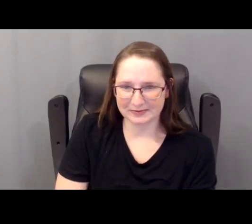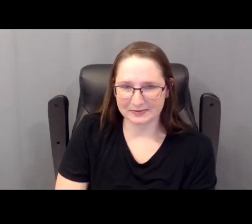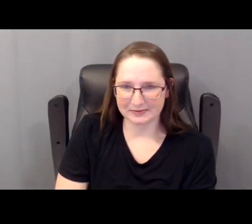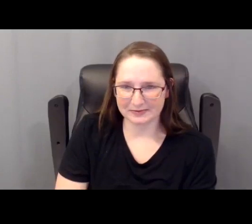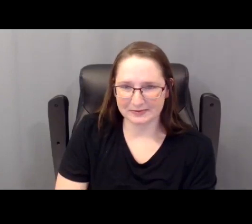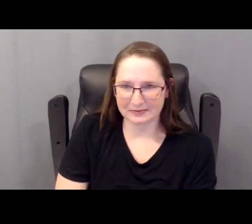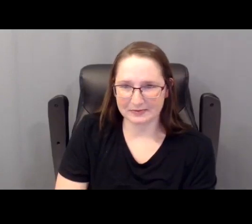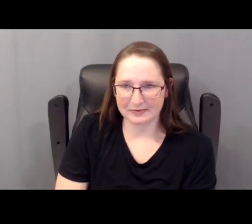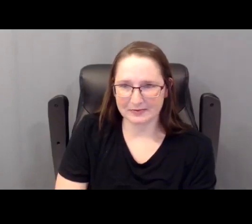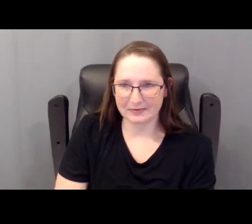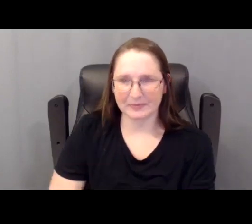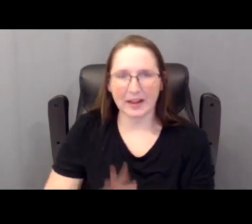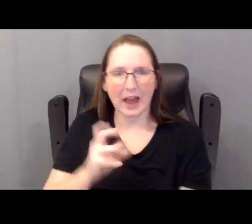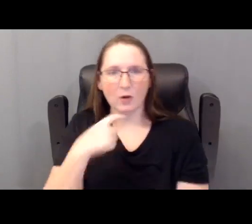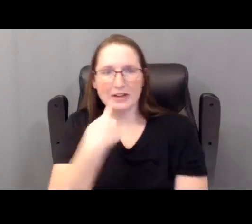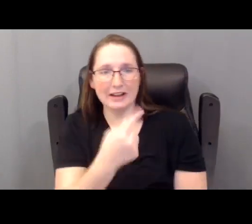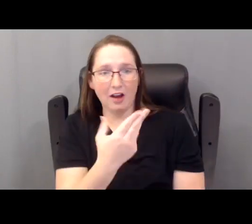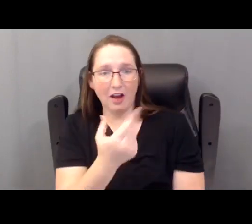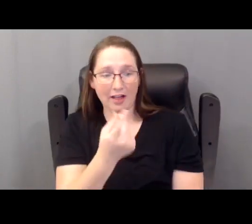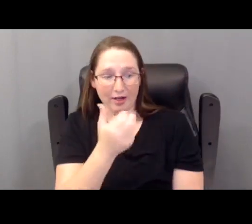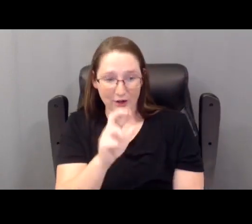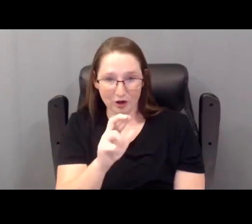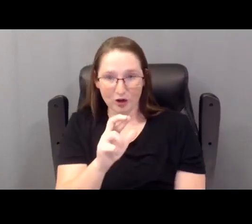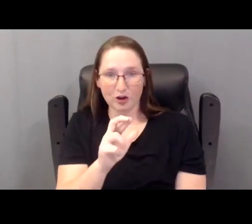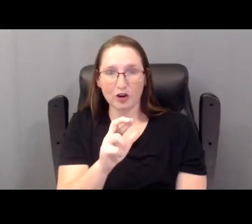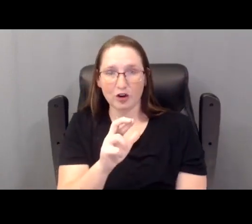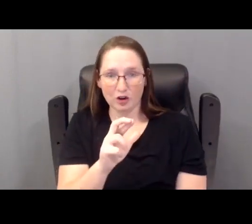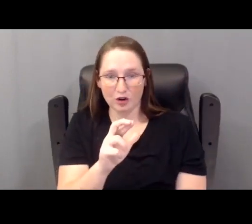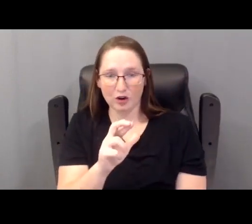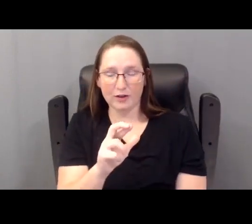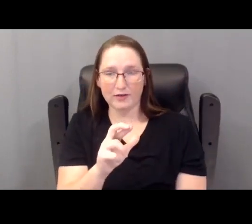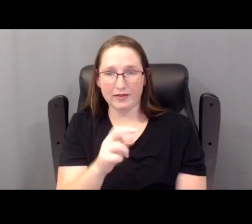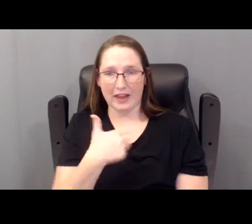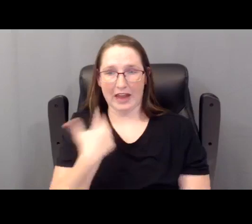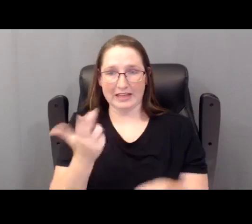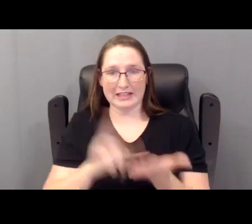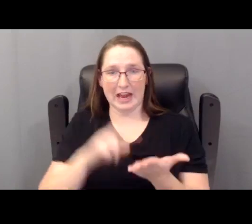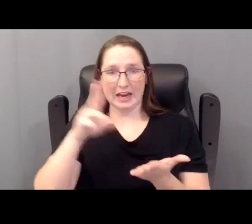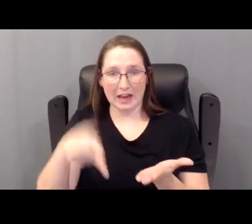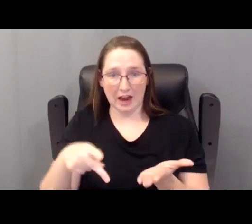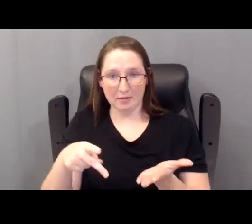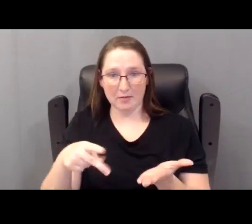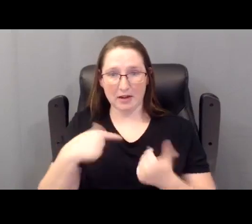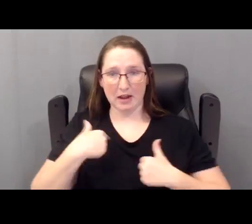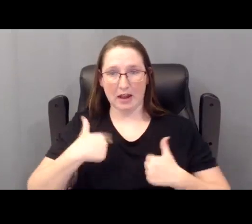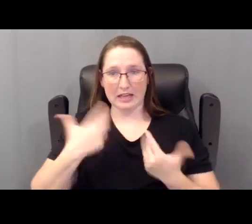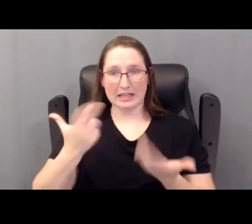I just wanted to let Heather know that I signed up for a